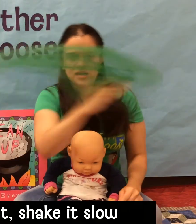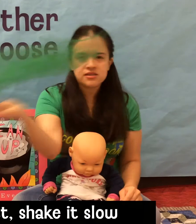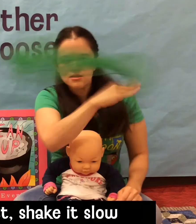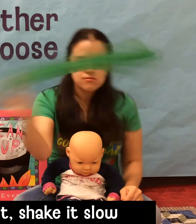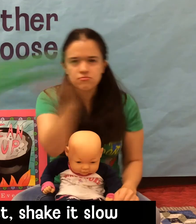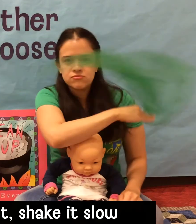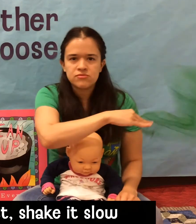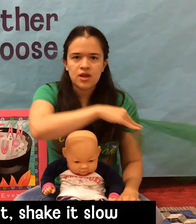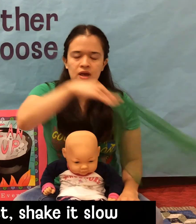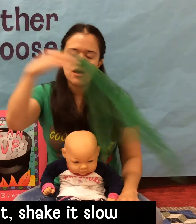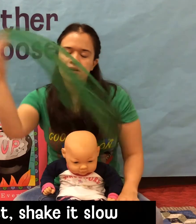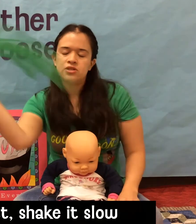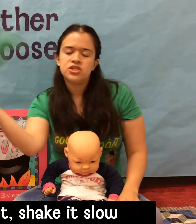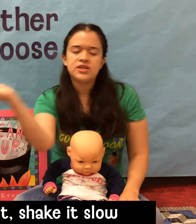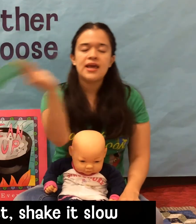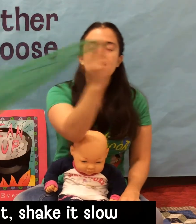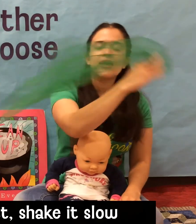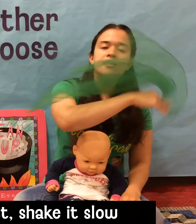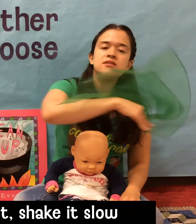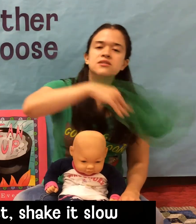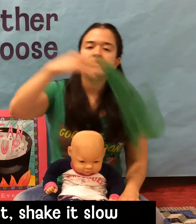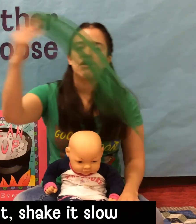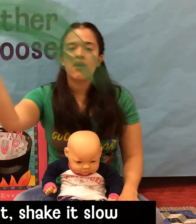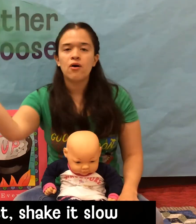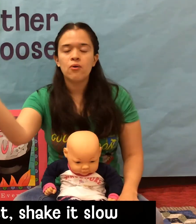fast. Shake it slow.